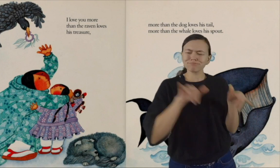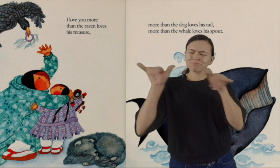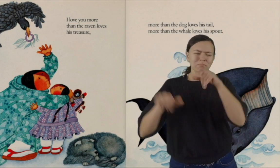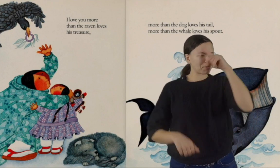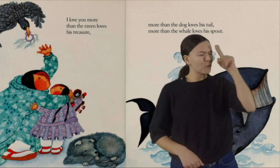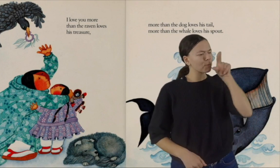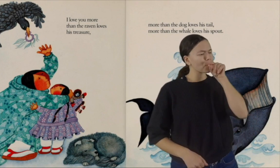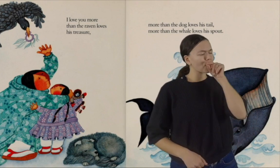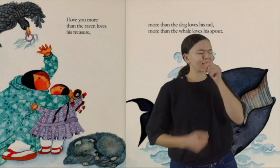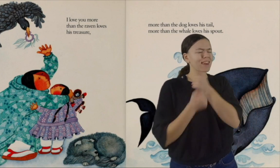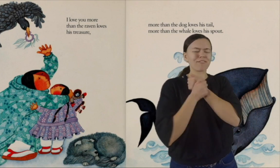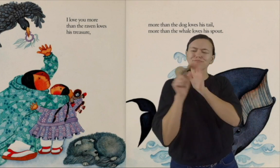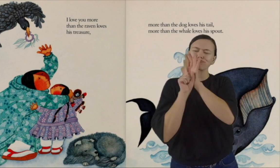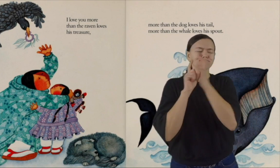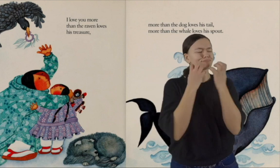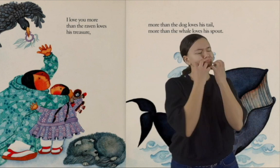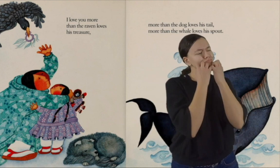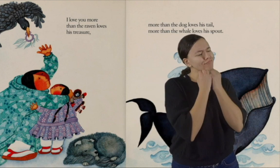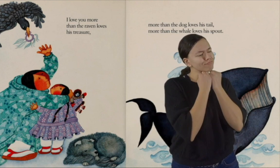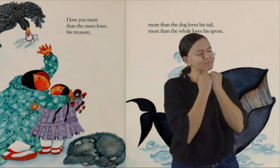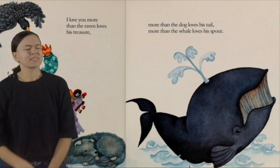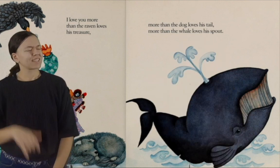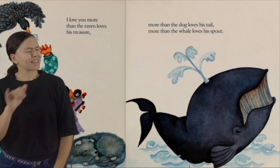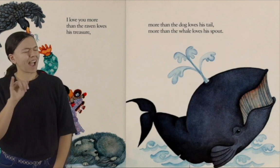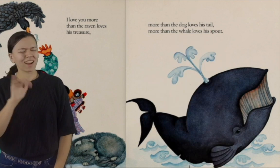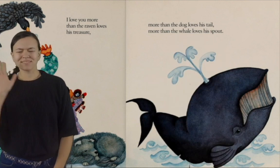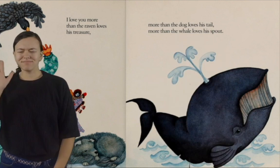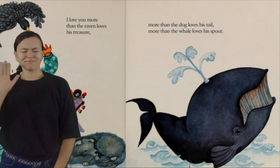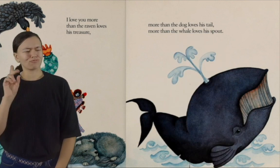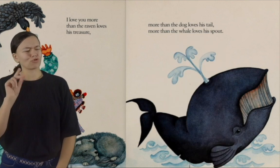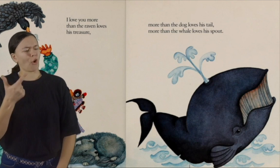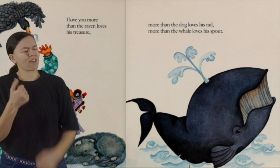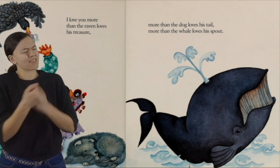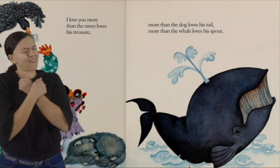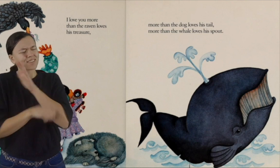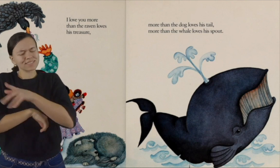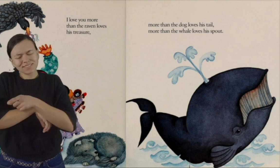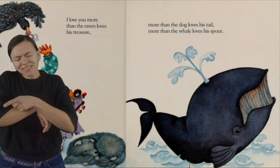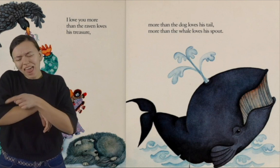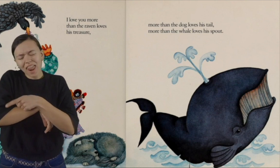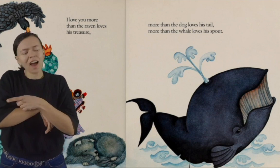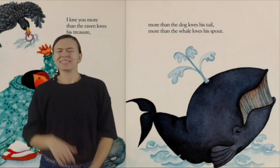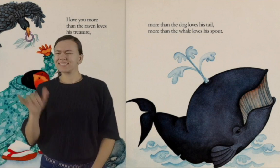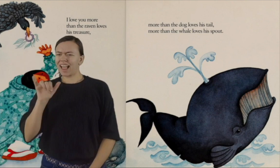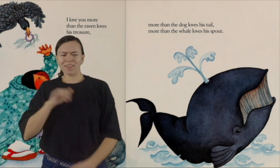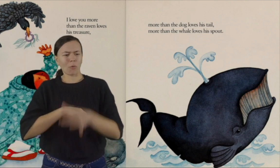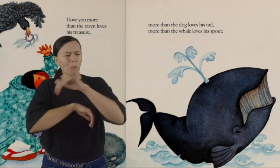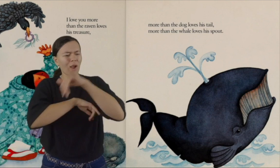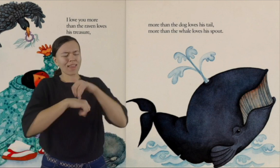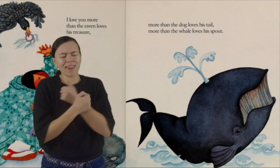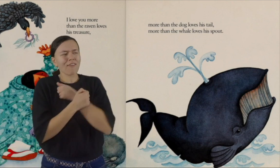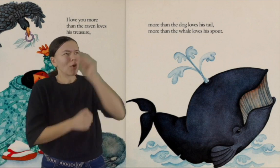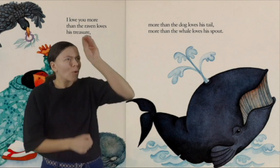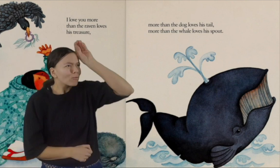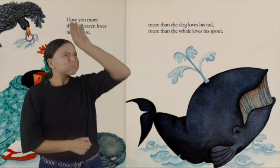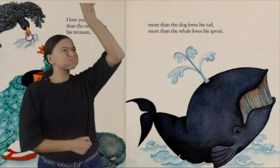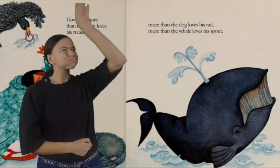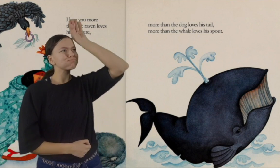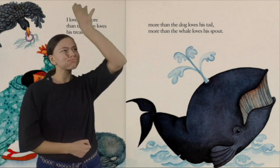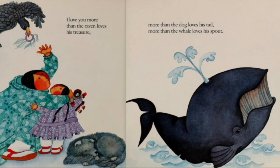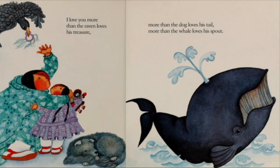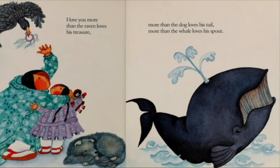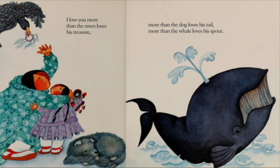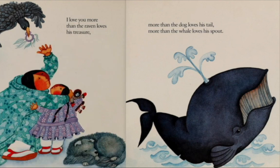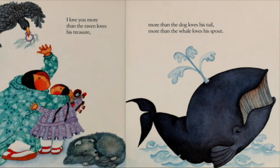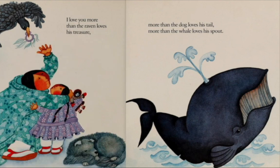you more than the raven loves his treasure, more than the dog loves his tail, more than the